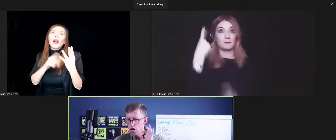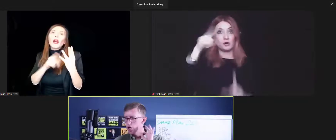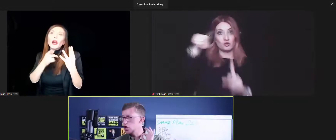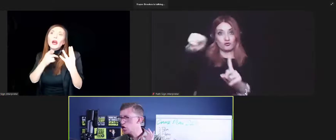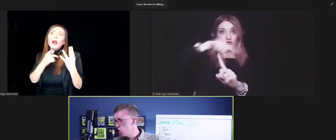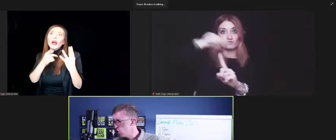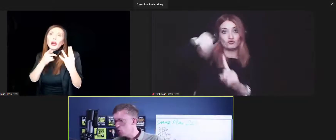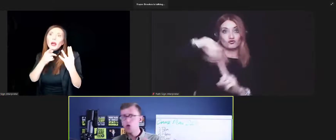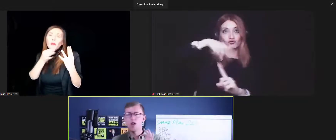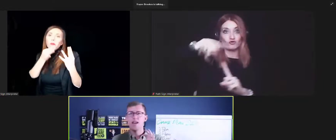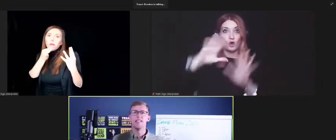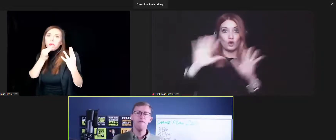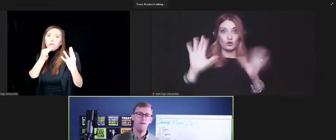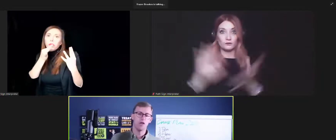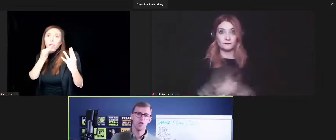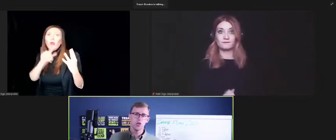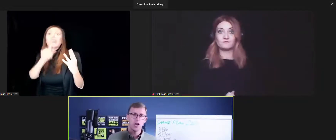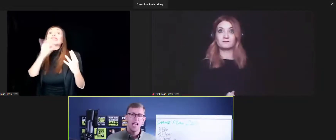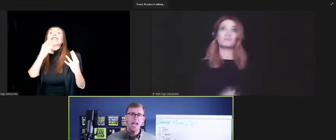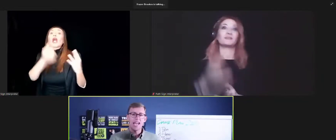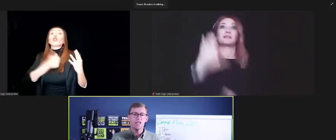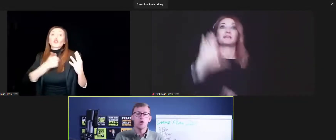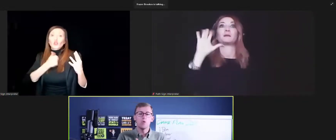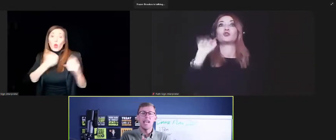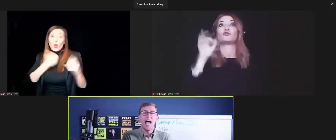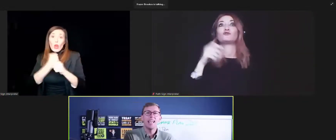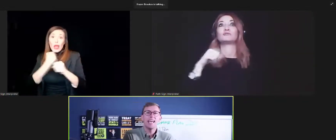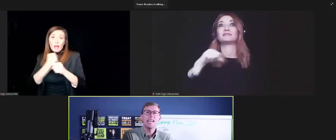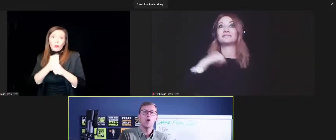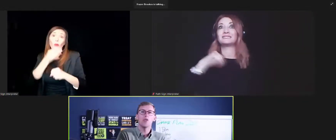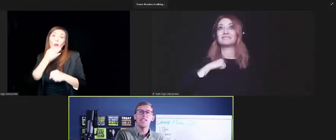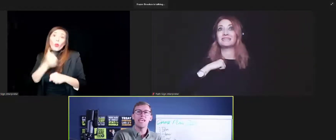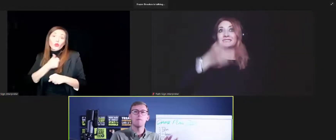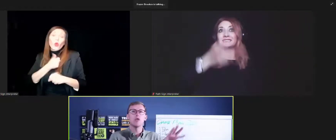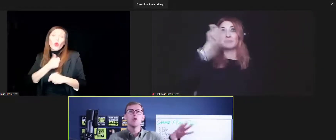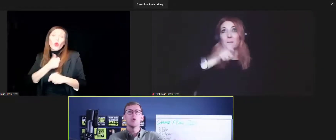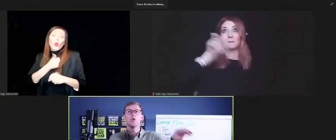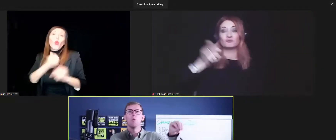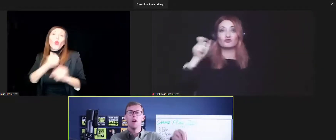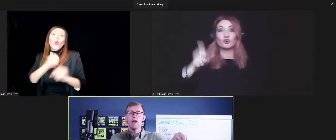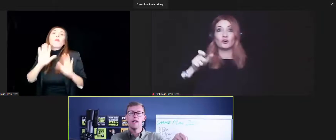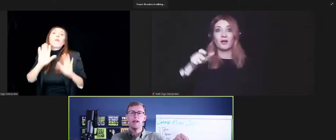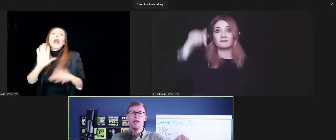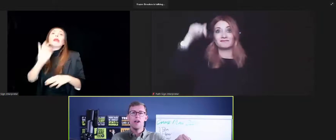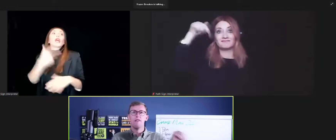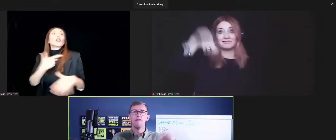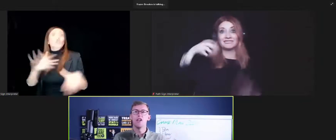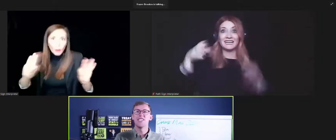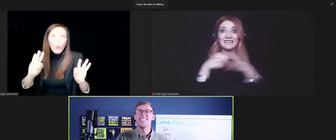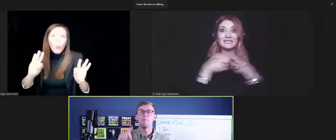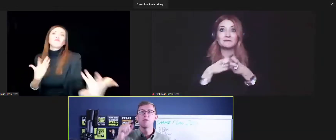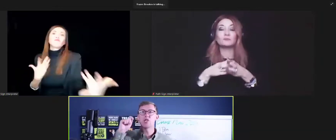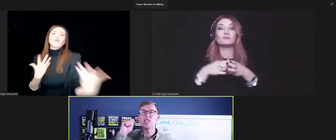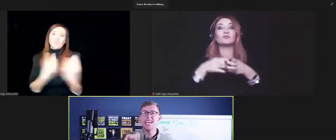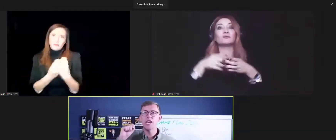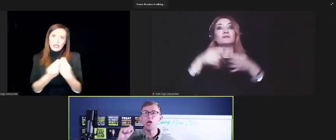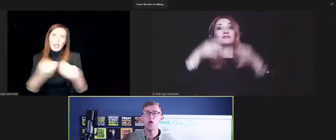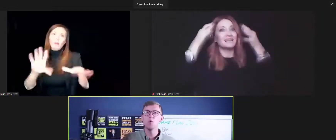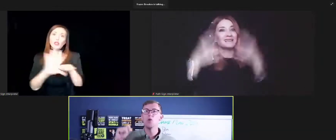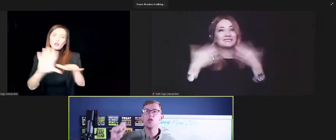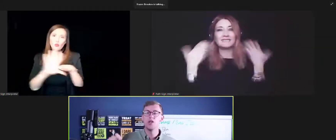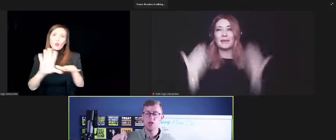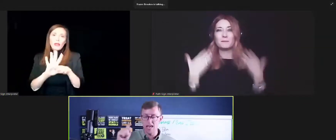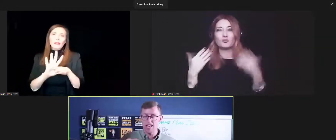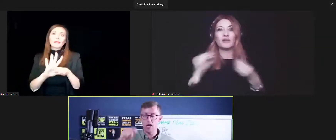huge, huge difference in you telling your team to do the work versus them seeing